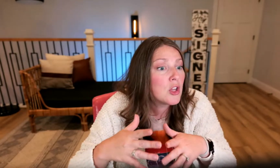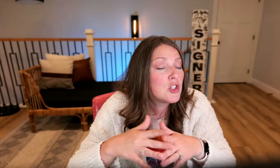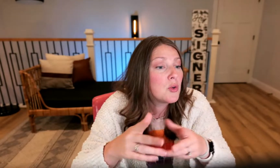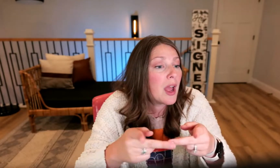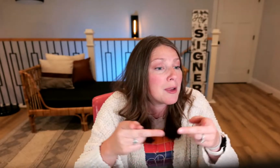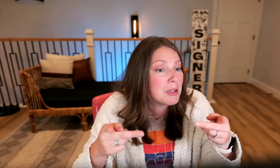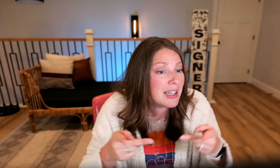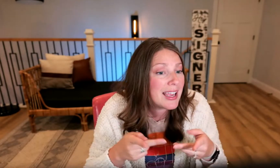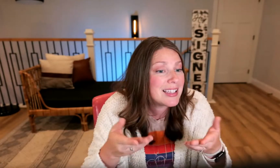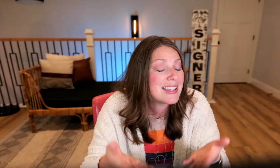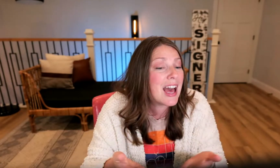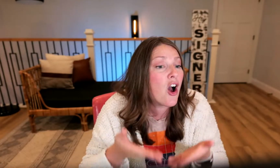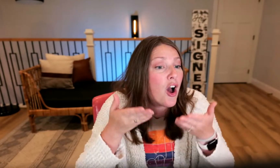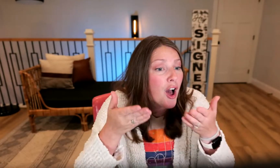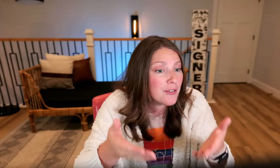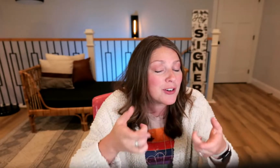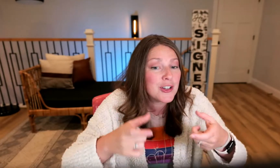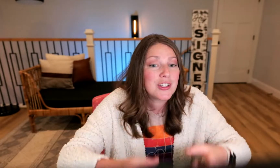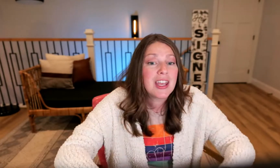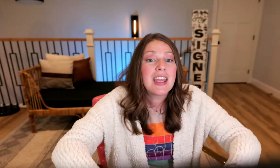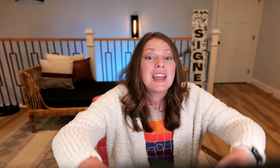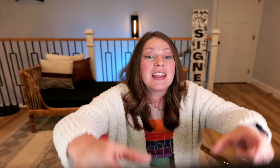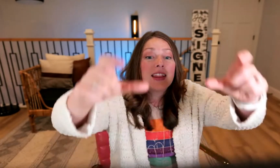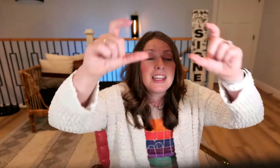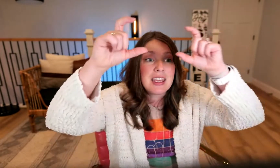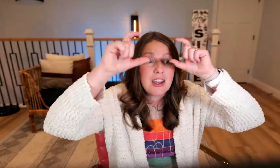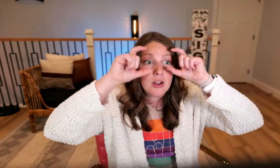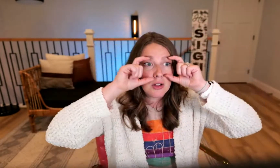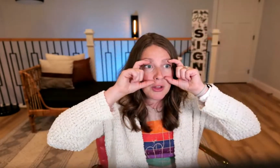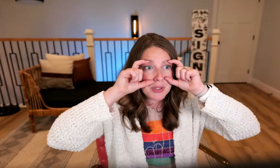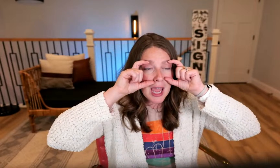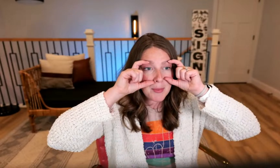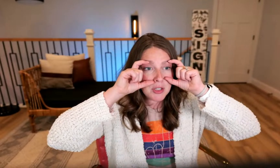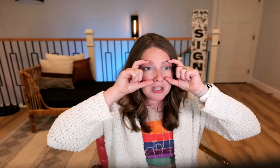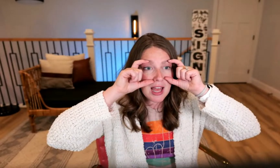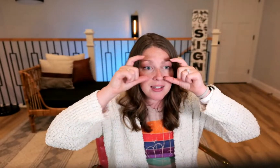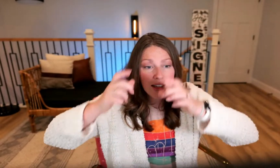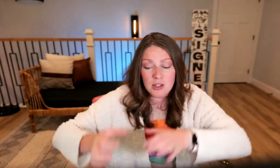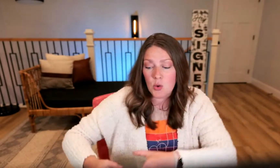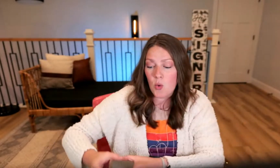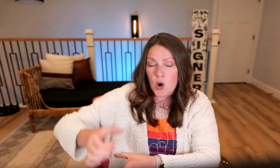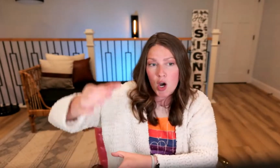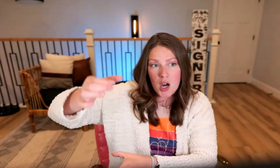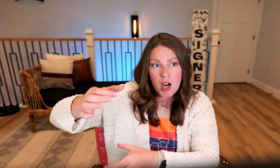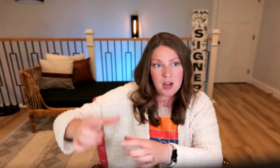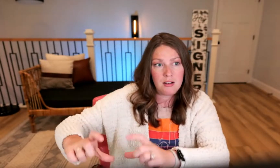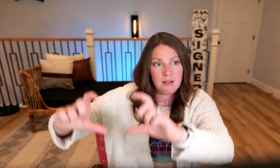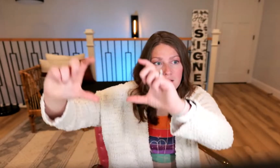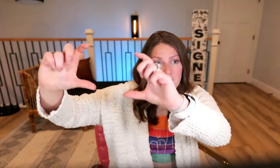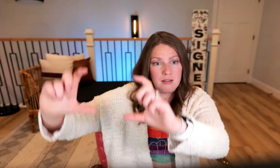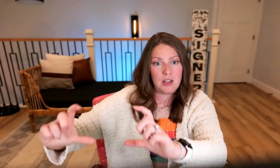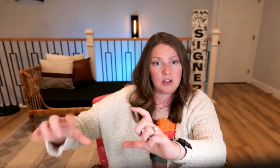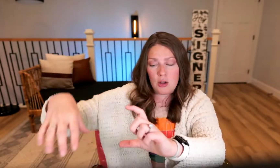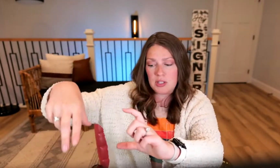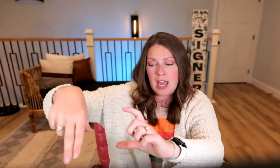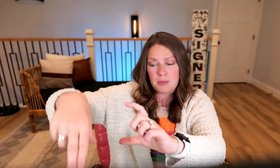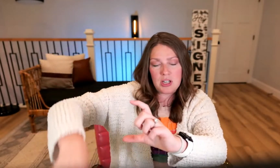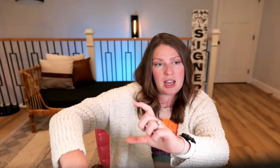go to a place that offers the closed caption glasses or the closed caption kind of